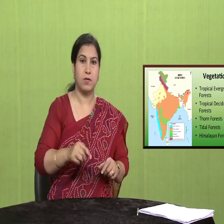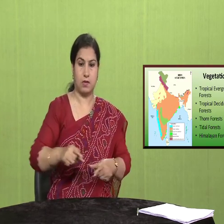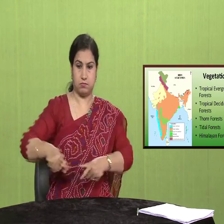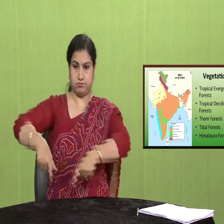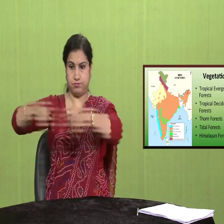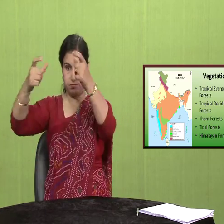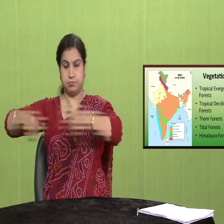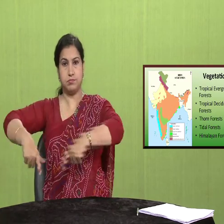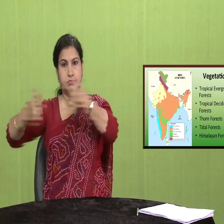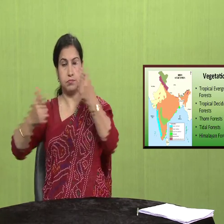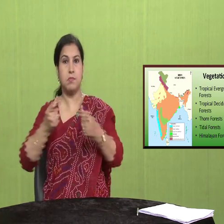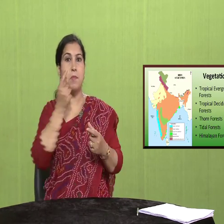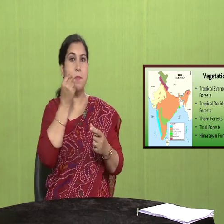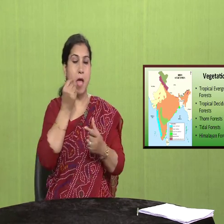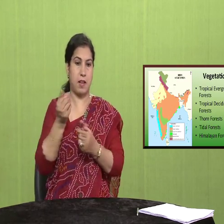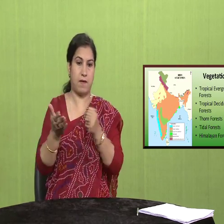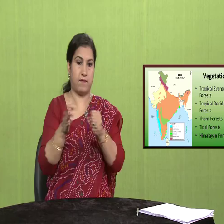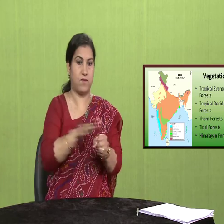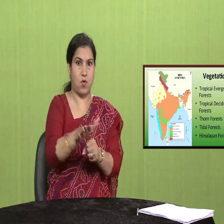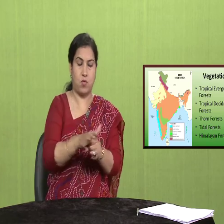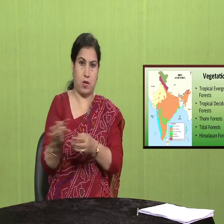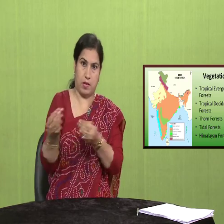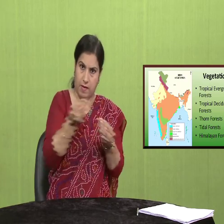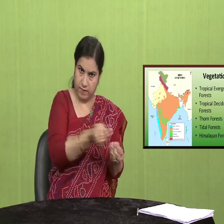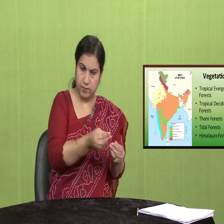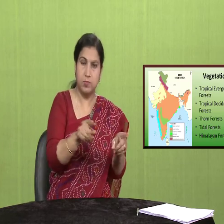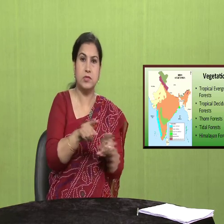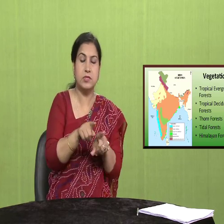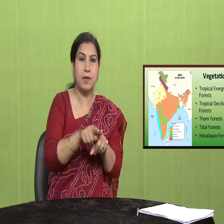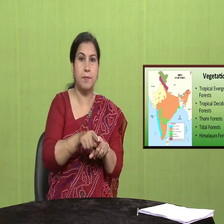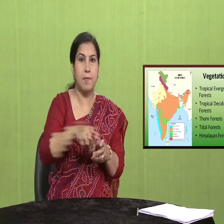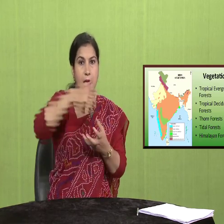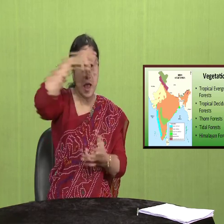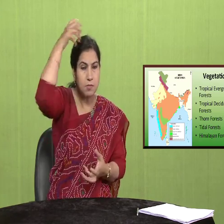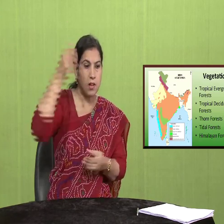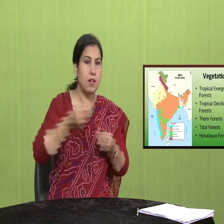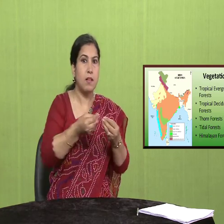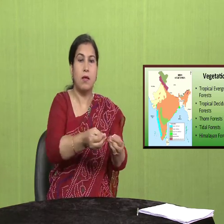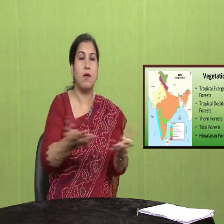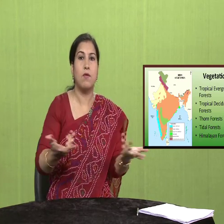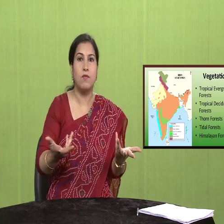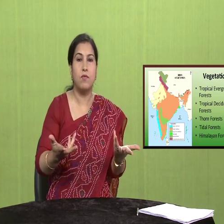and animals produce the carbon